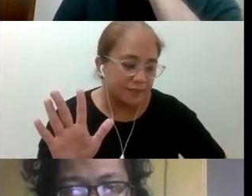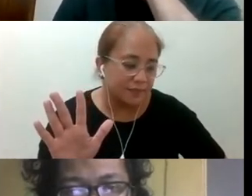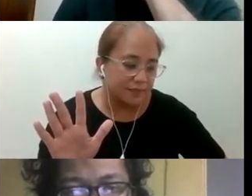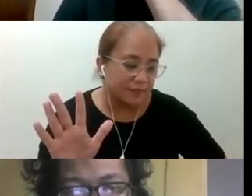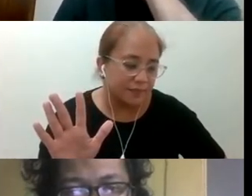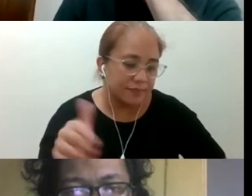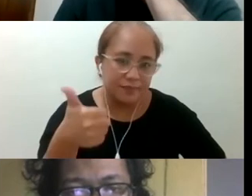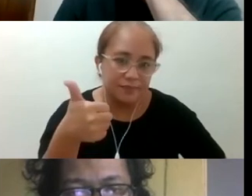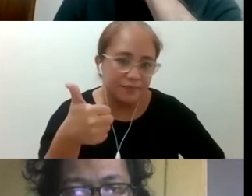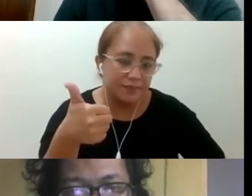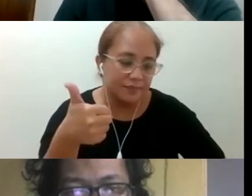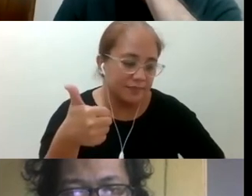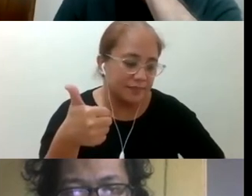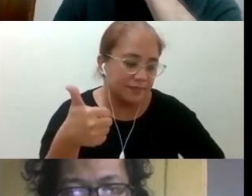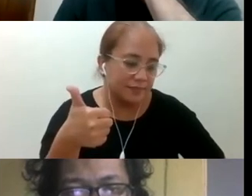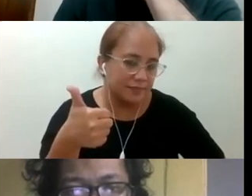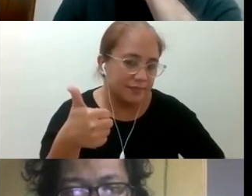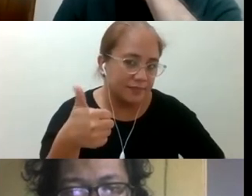Yeah, okay. Good.